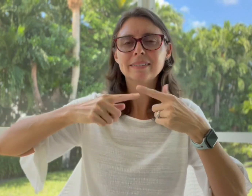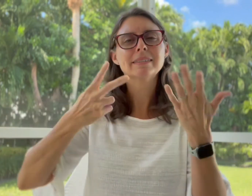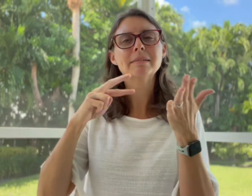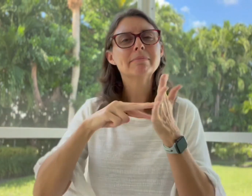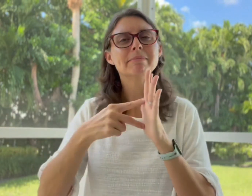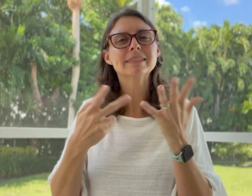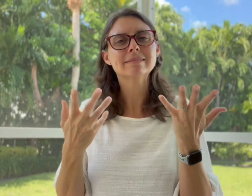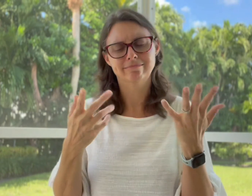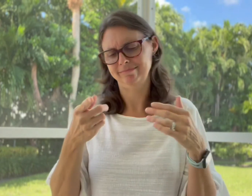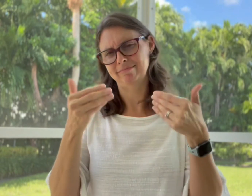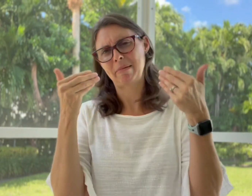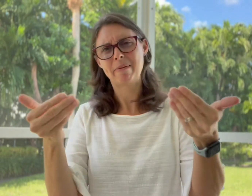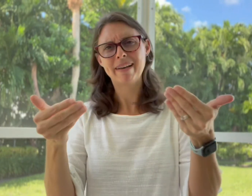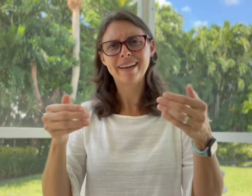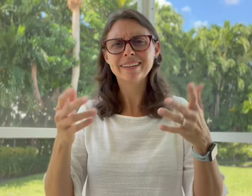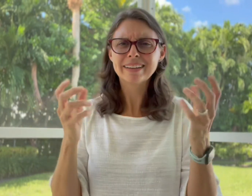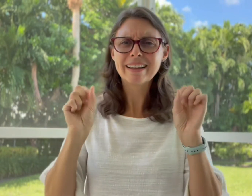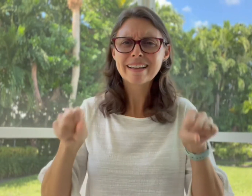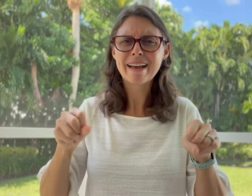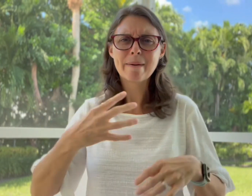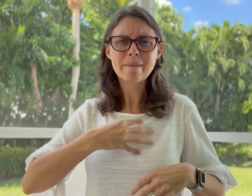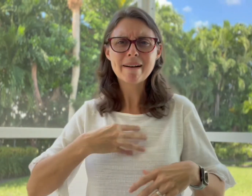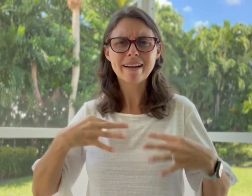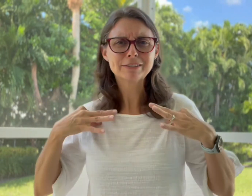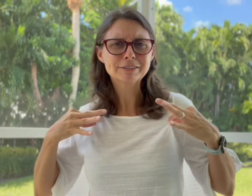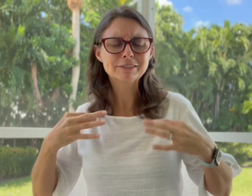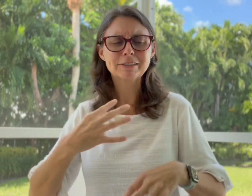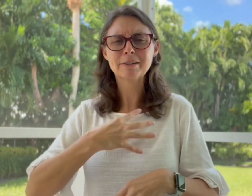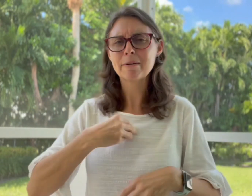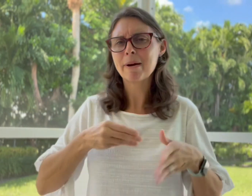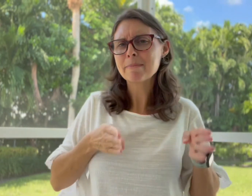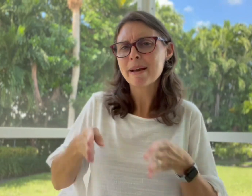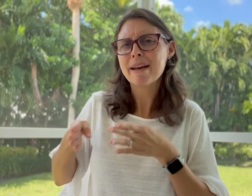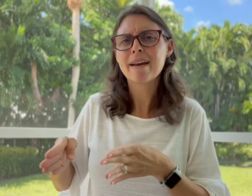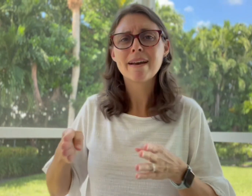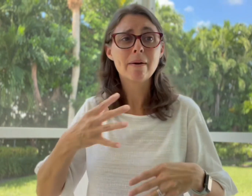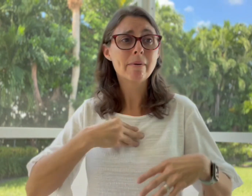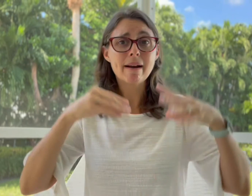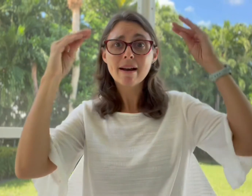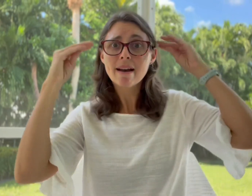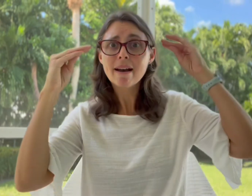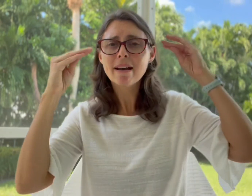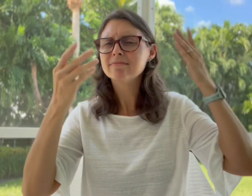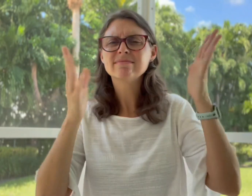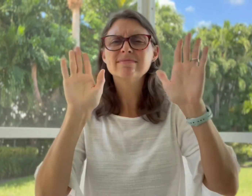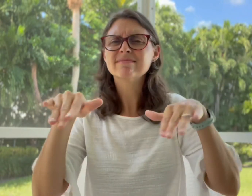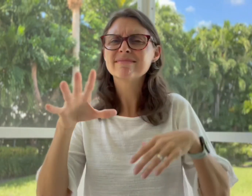means you can wear your white shirt, white pants, and white hat. It is allowed